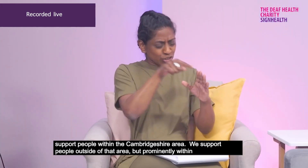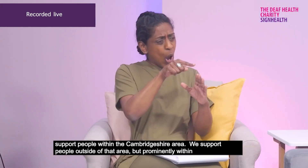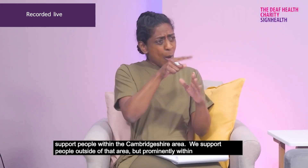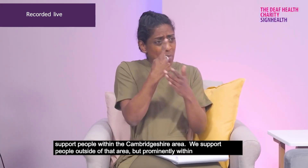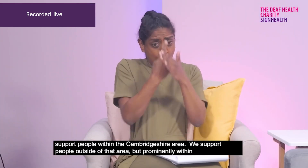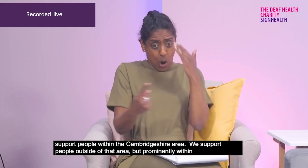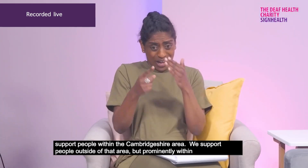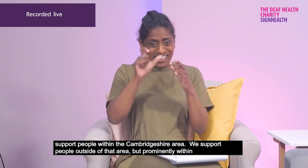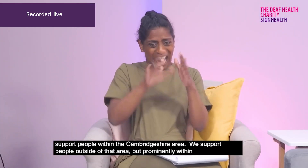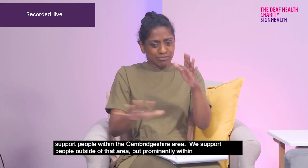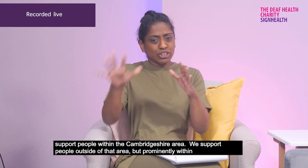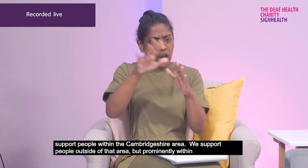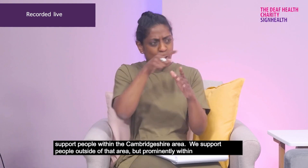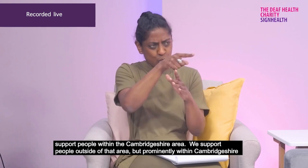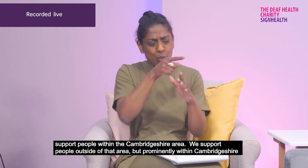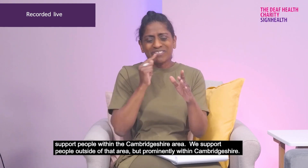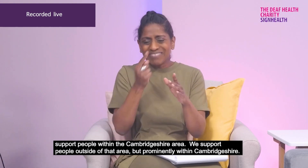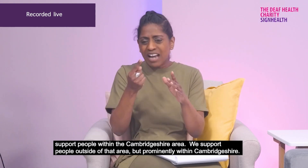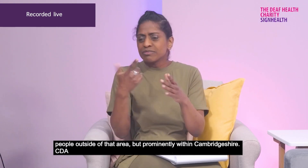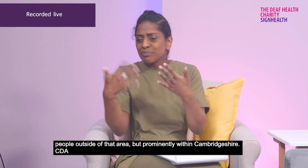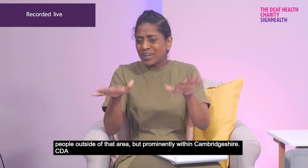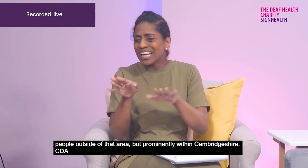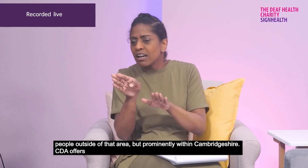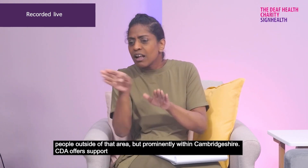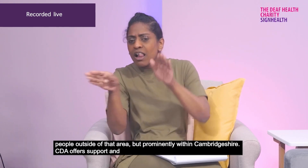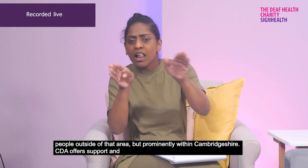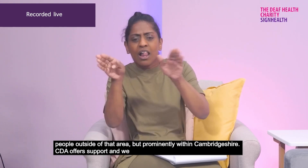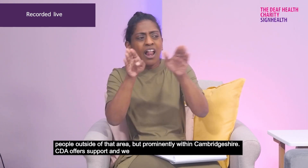support. We make sure people are suffering less.